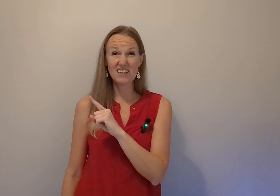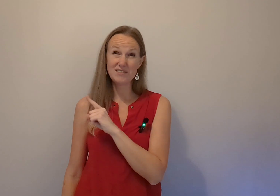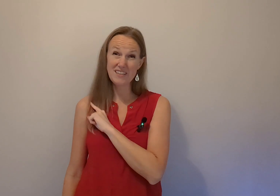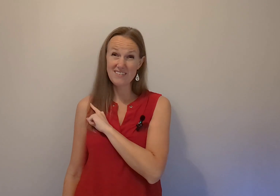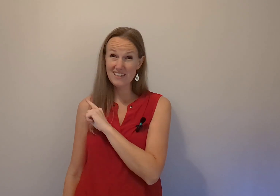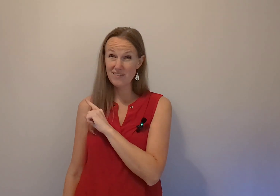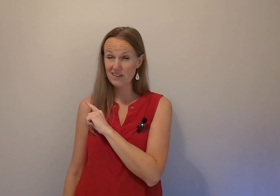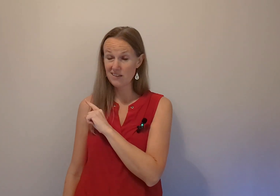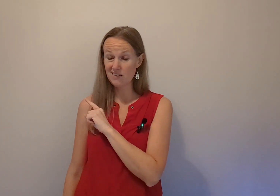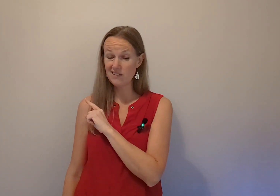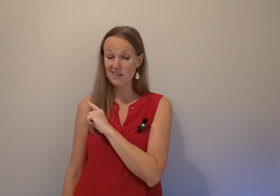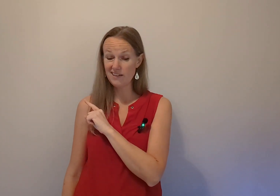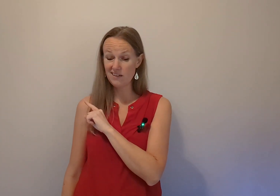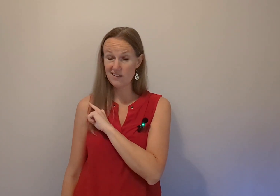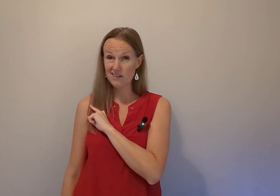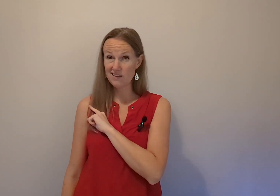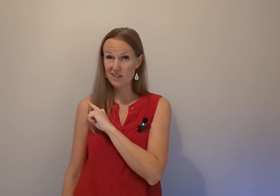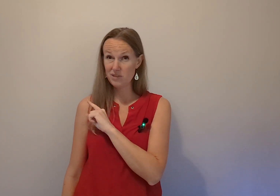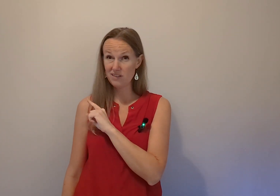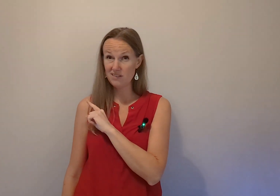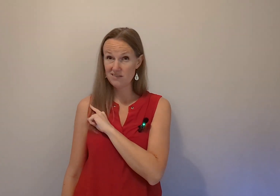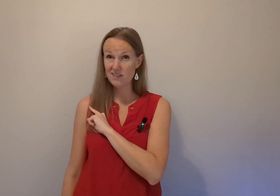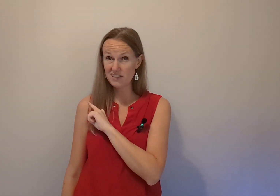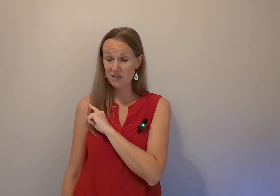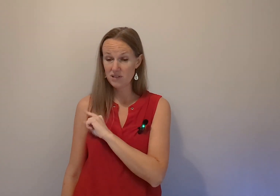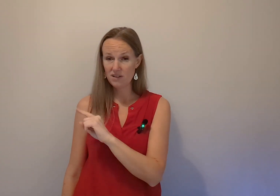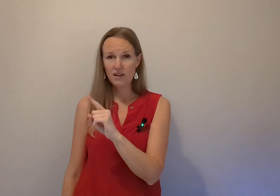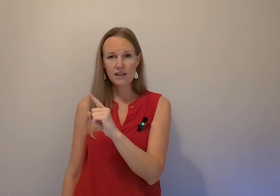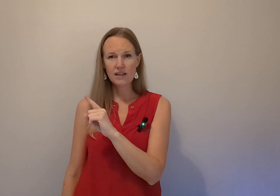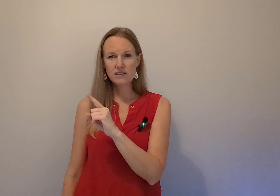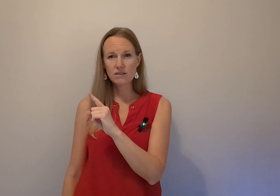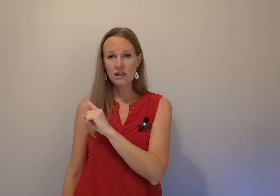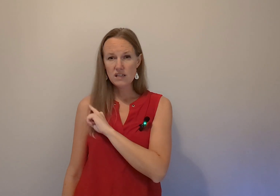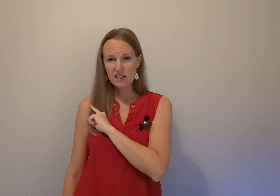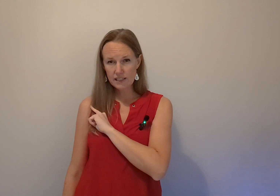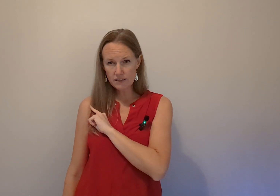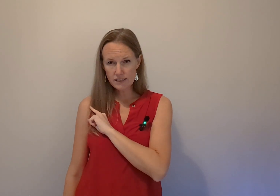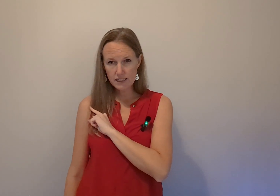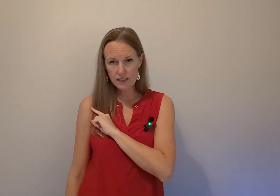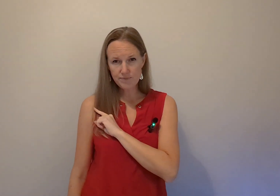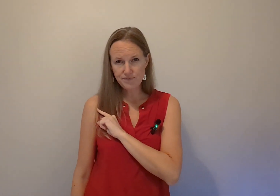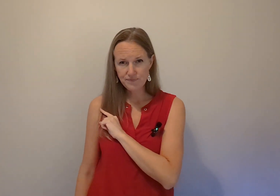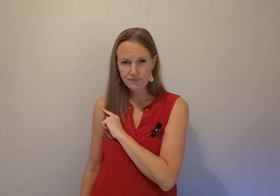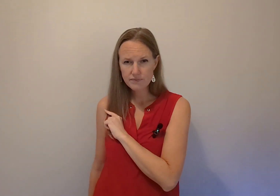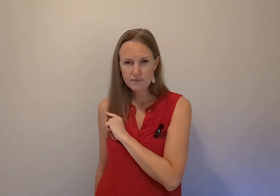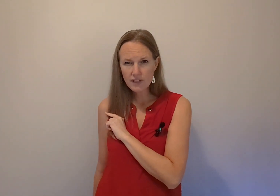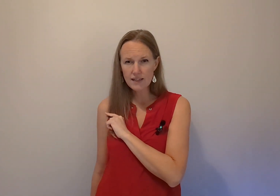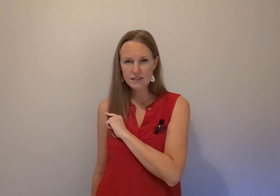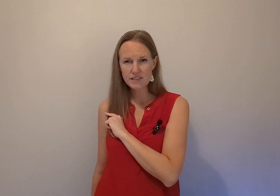And generally you want to look a little like, oh, I'm a little ashamed. Okay, so guilty, I lost my